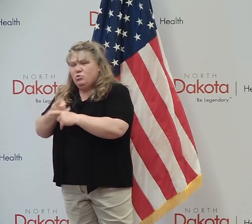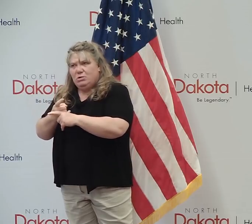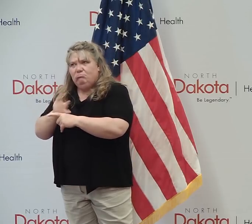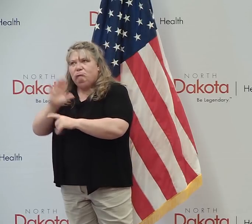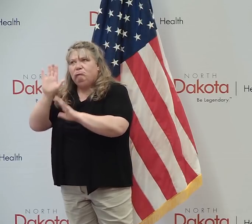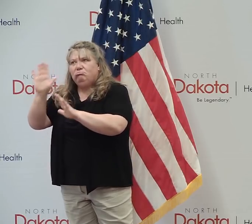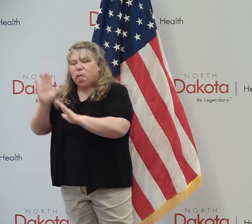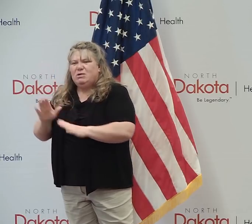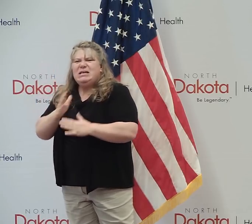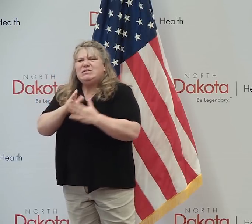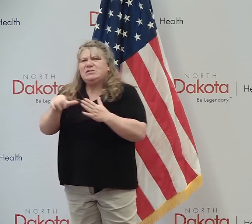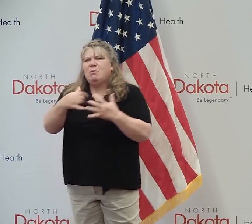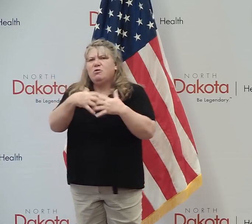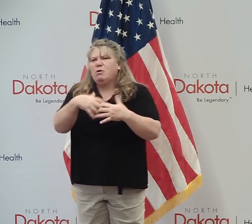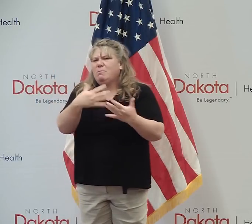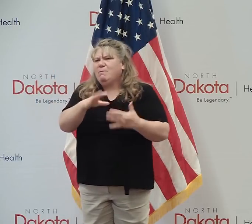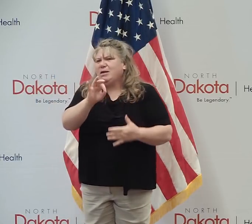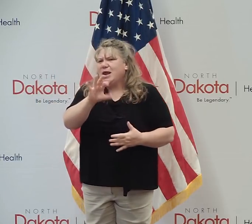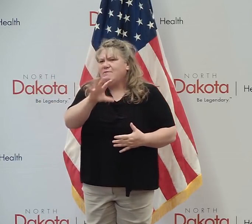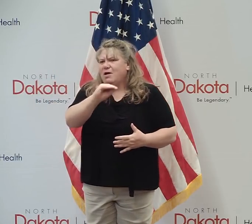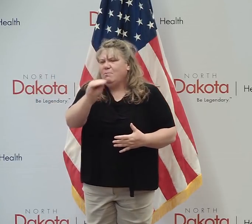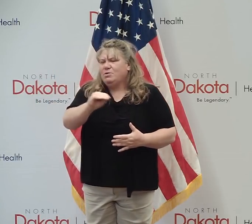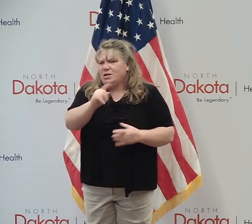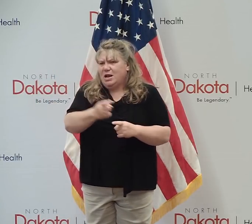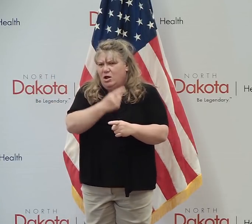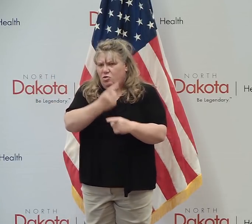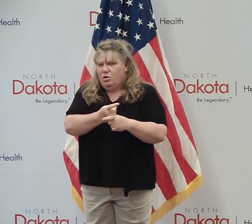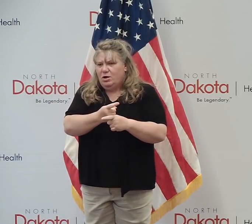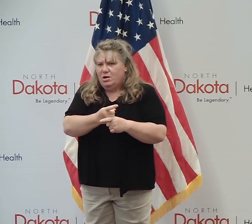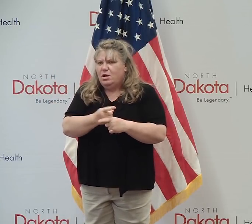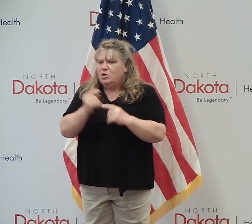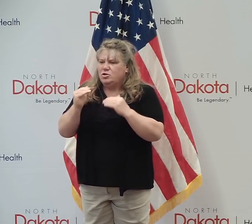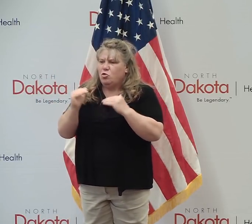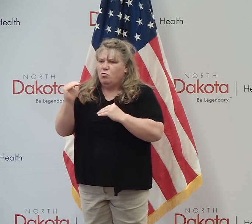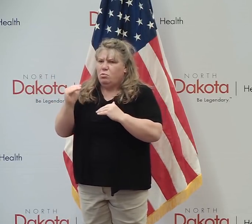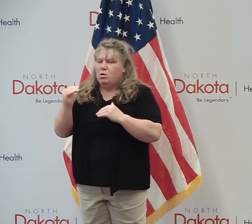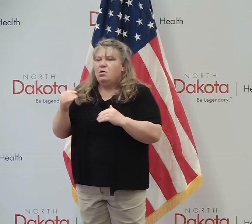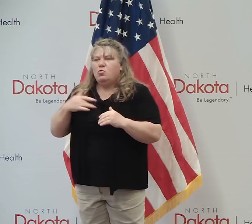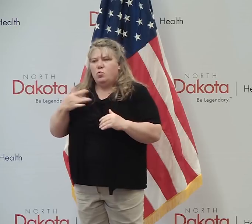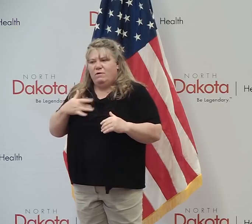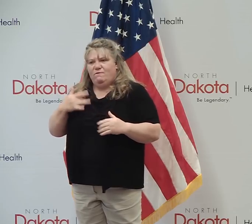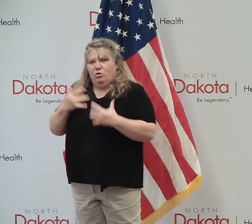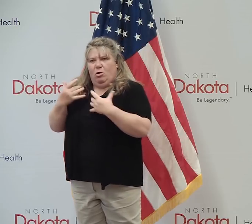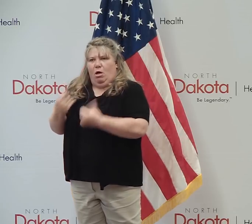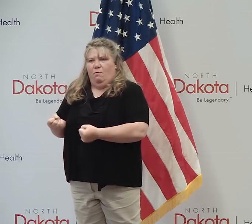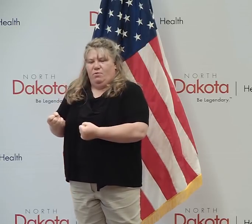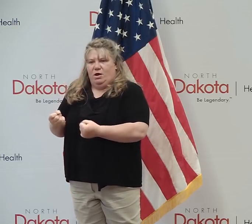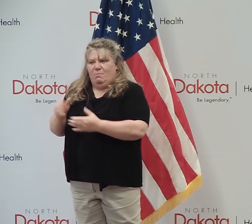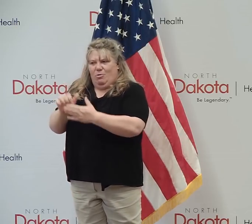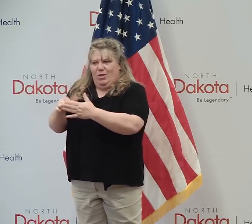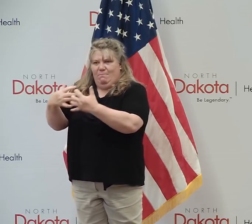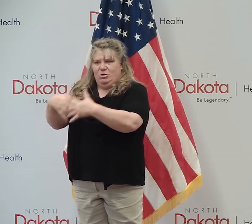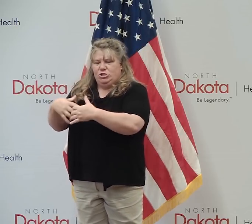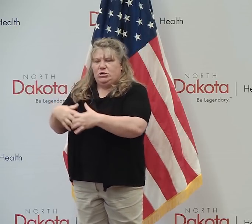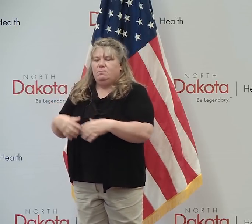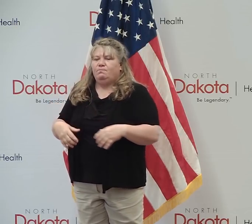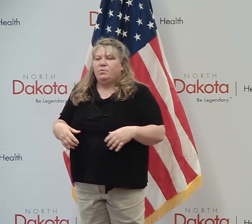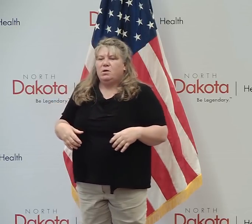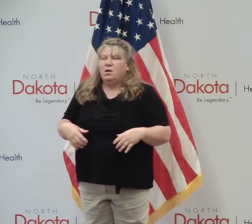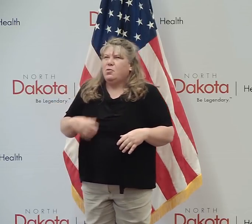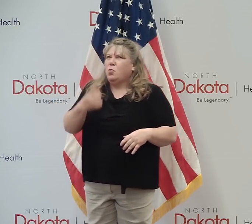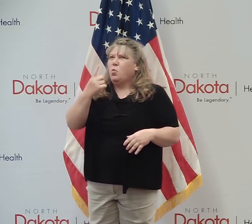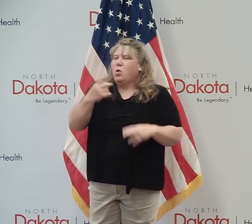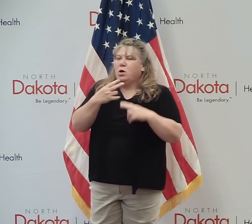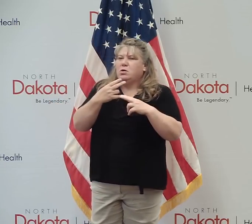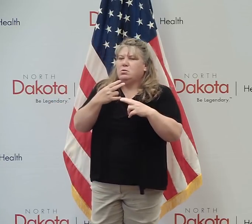be 95%, accurate. So there's a margin of error there, but we feel confident about that. The one that was